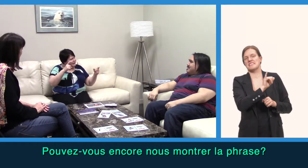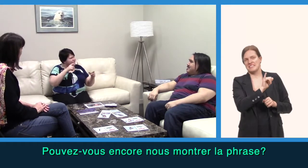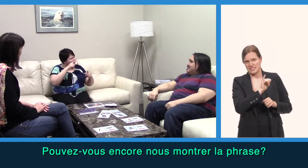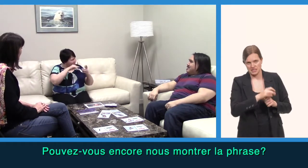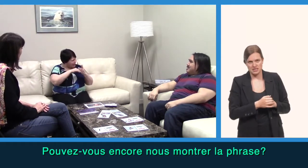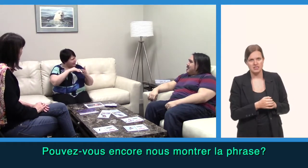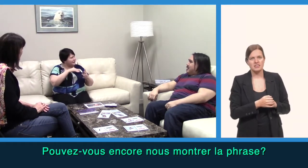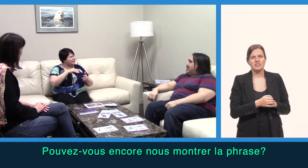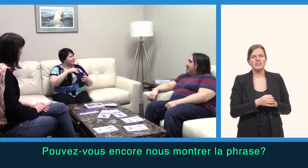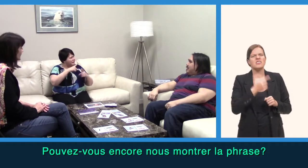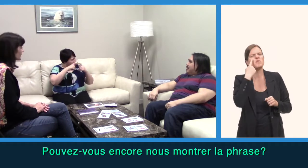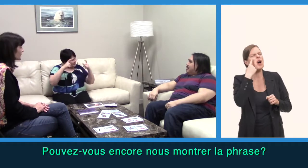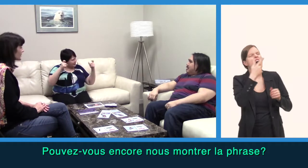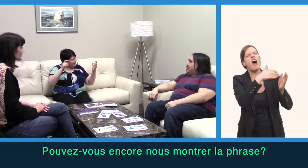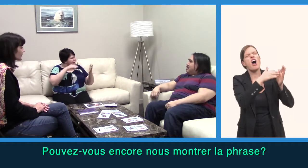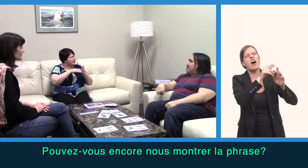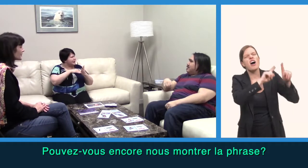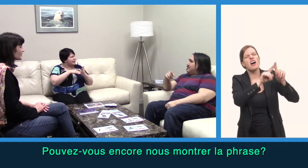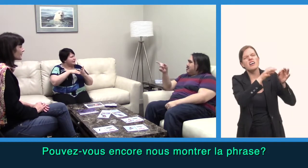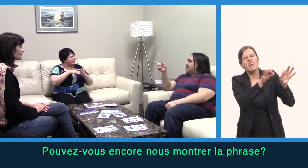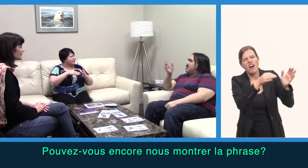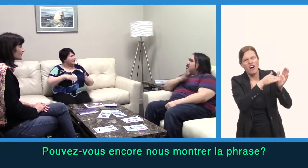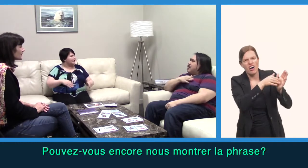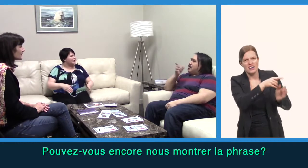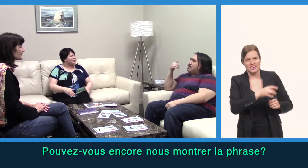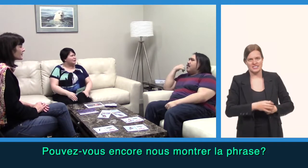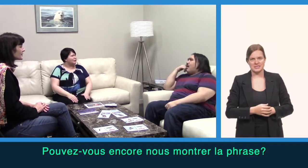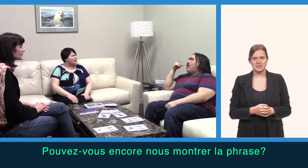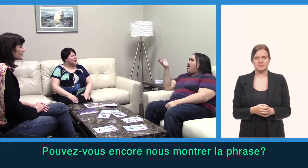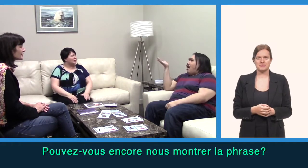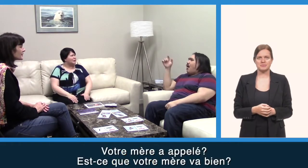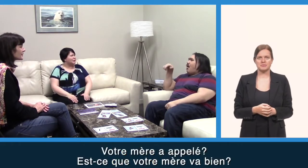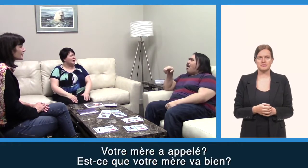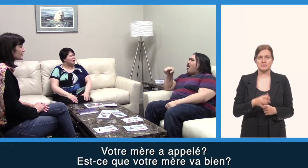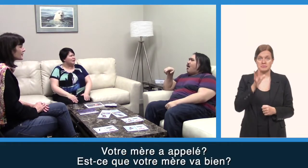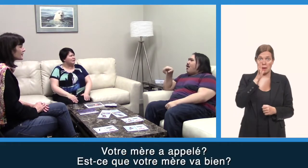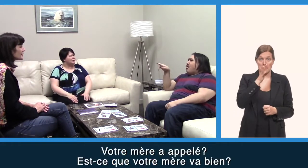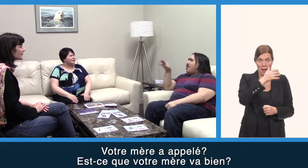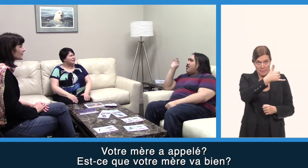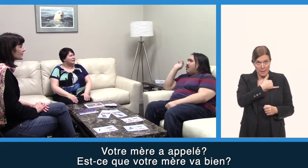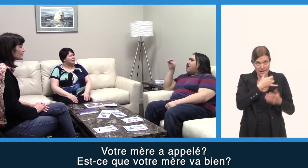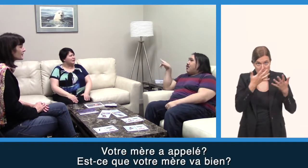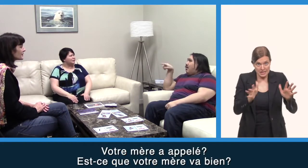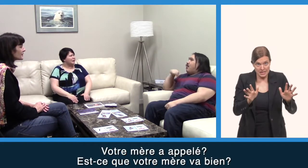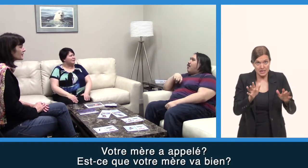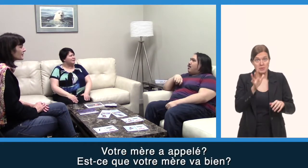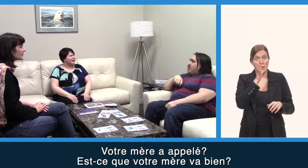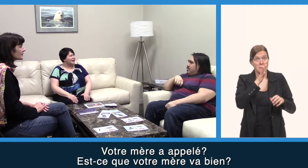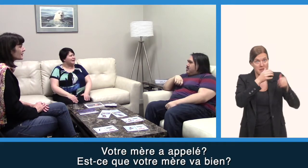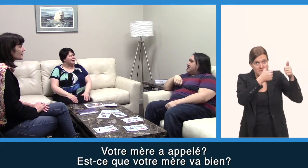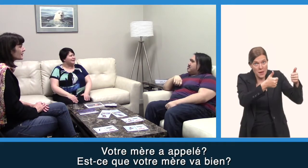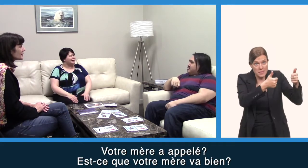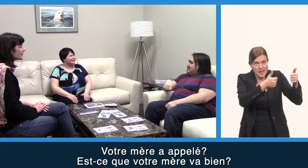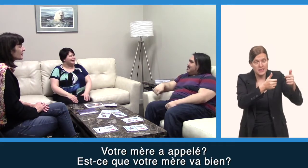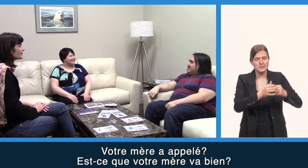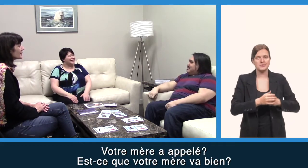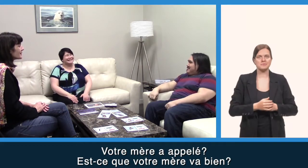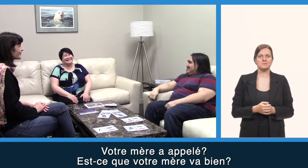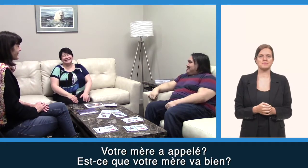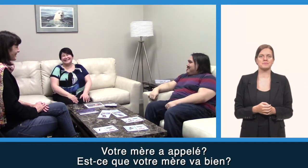What's the sentence? The sentence again. Your mom called, your mom